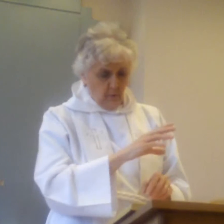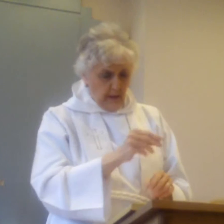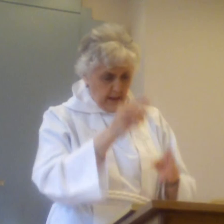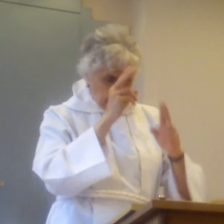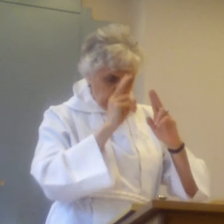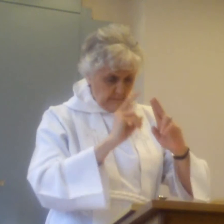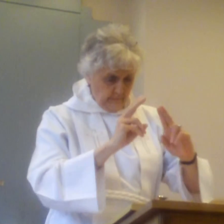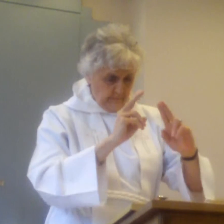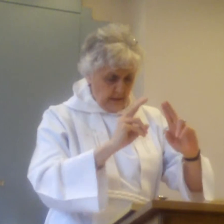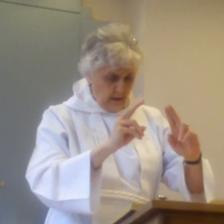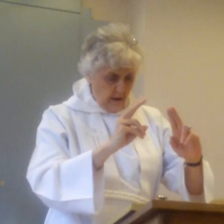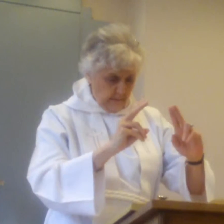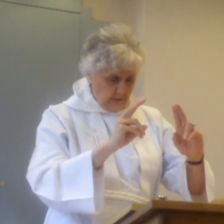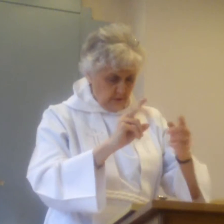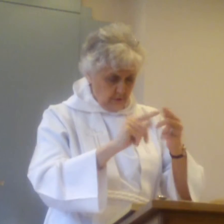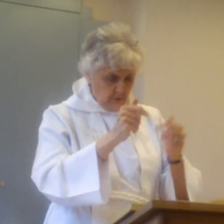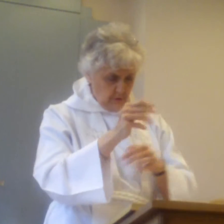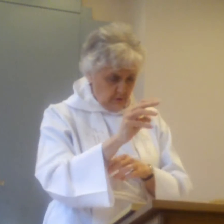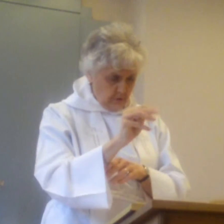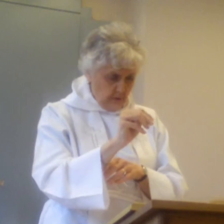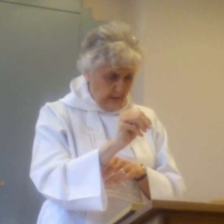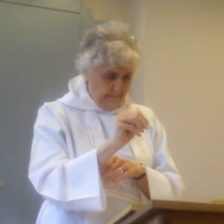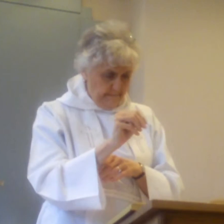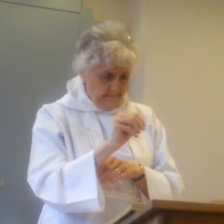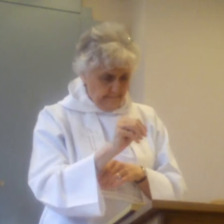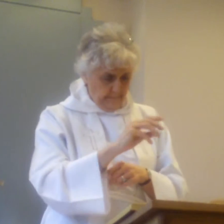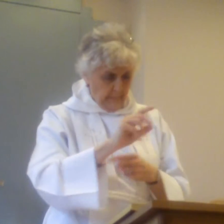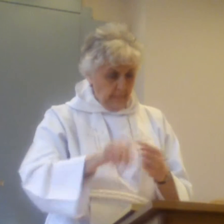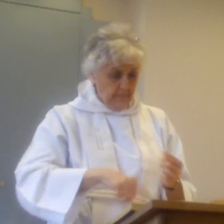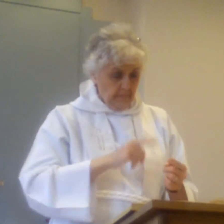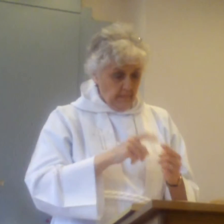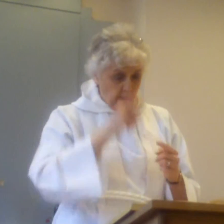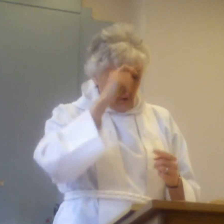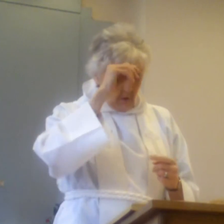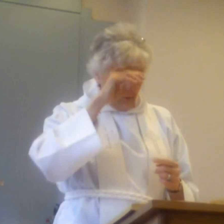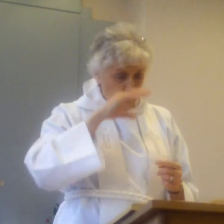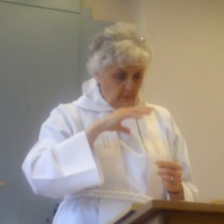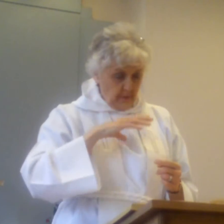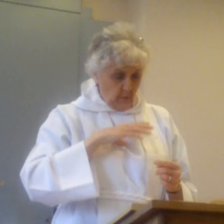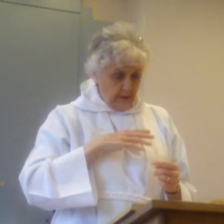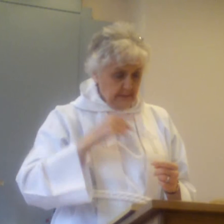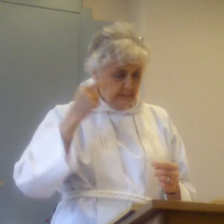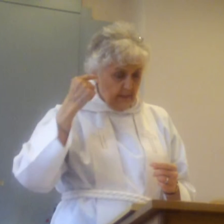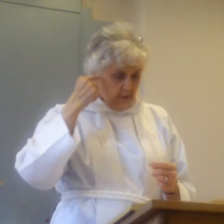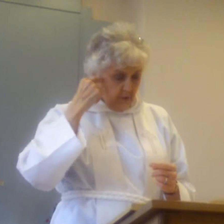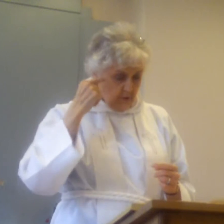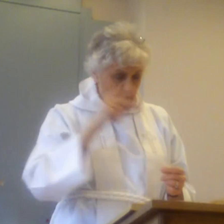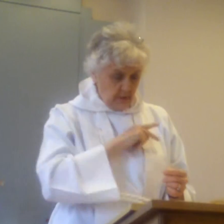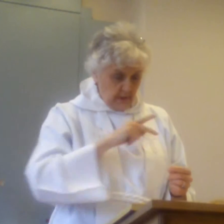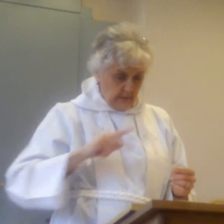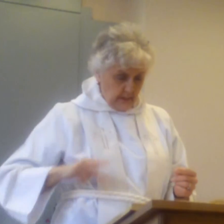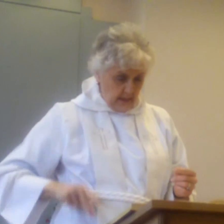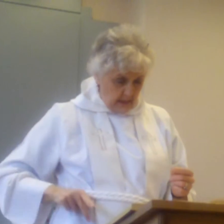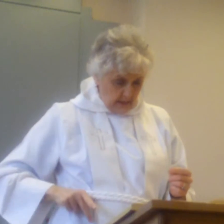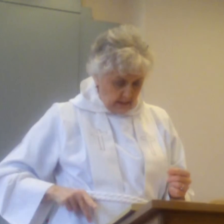and pay homage to him. And when the wise man heard the king,